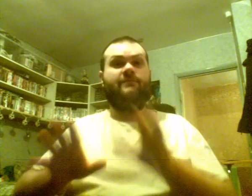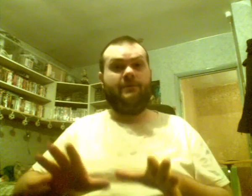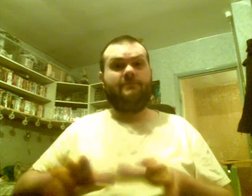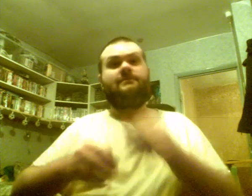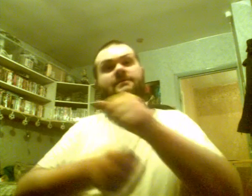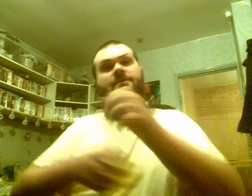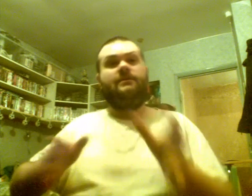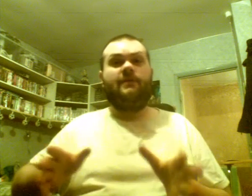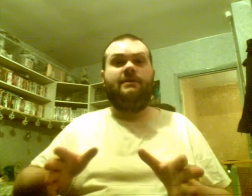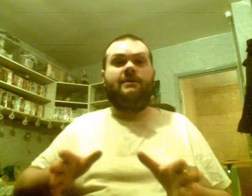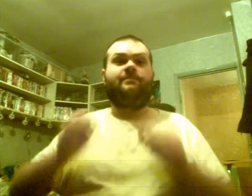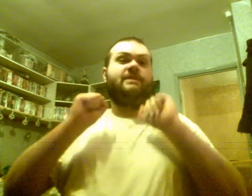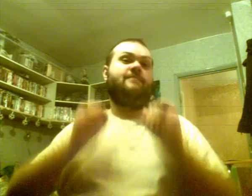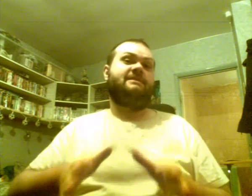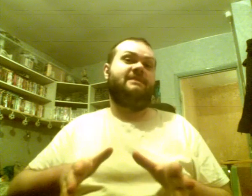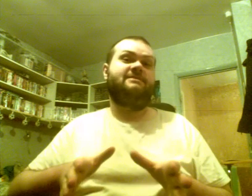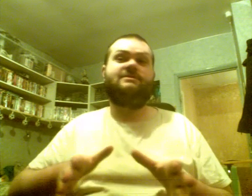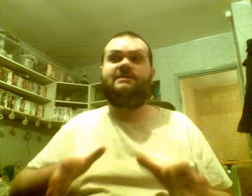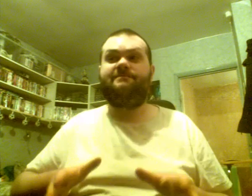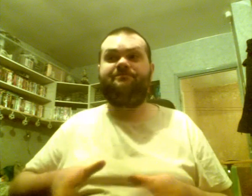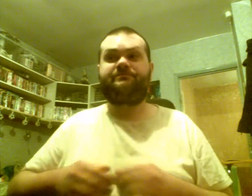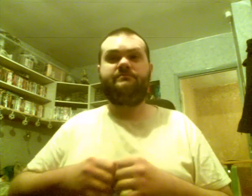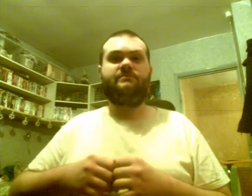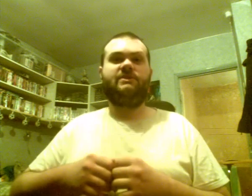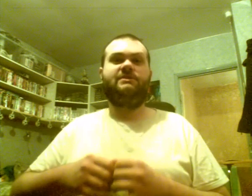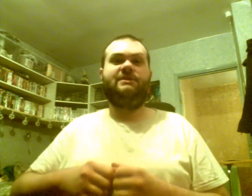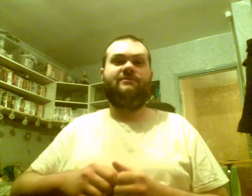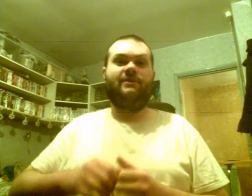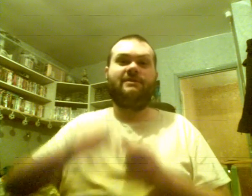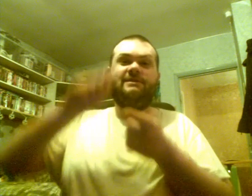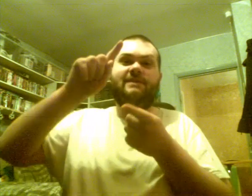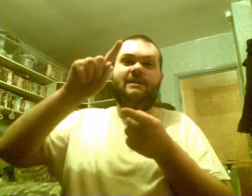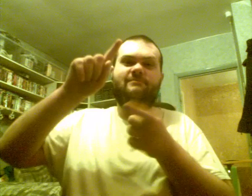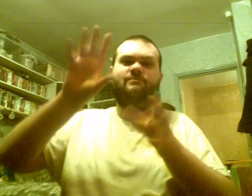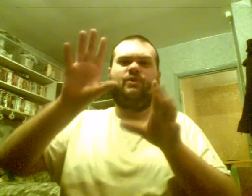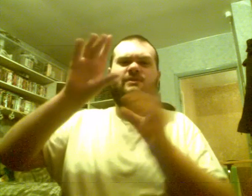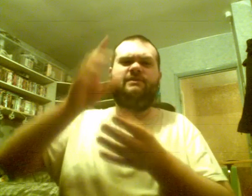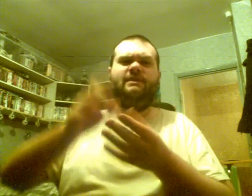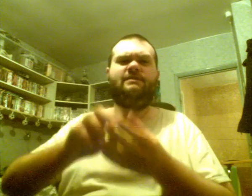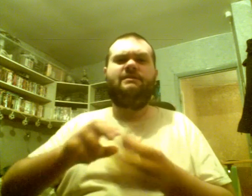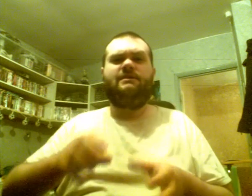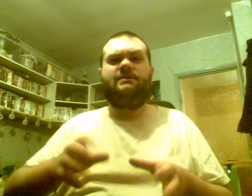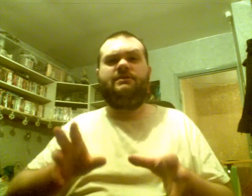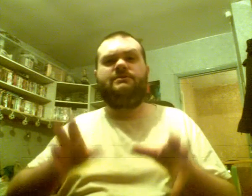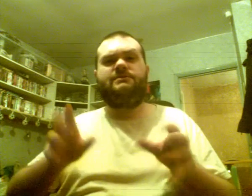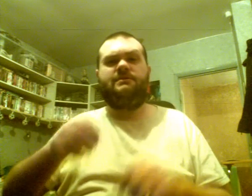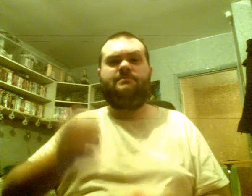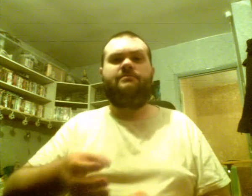fork. Why not? It makes sense, doesn't it? The chip fork, tiny wooden thing that